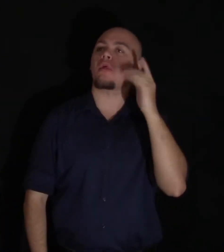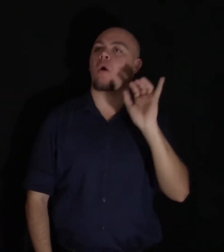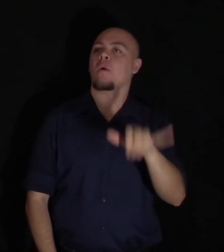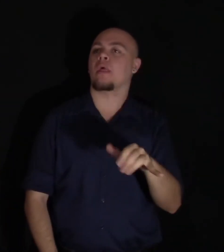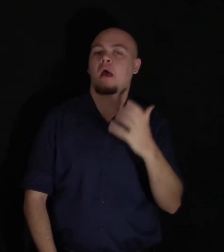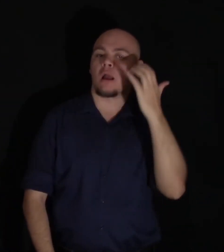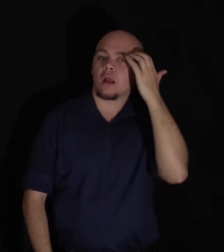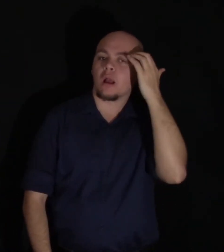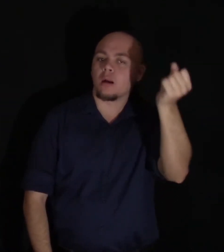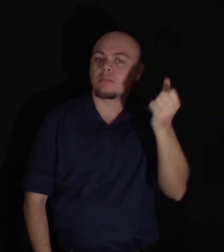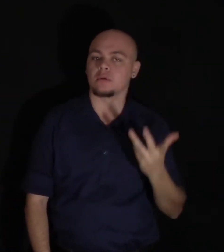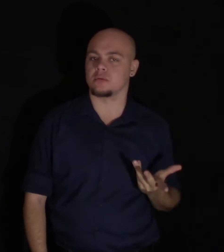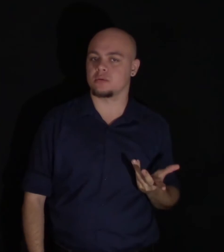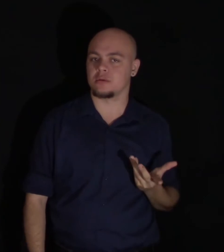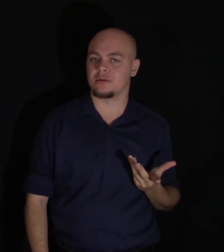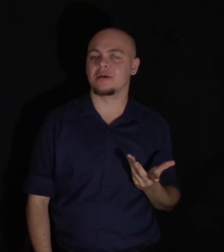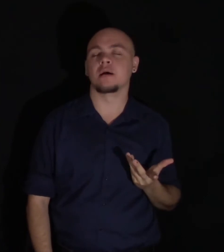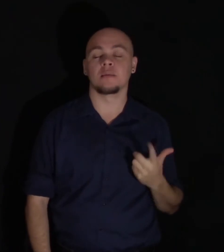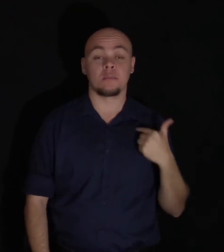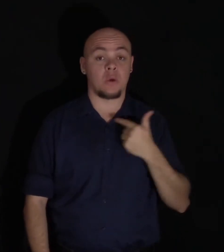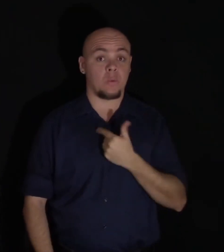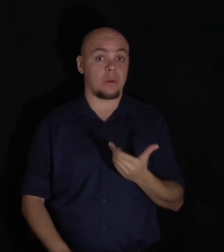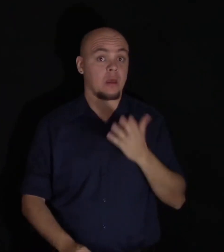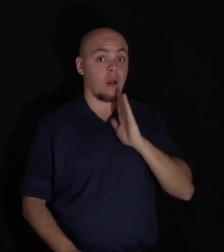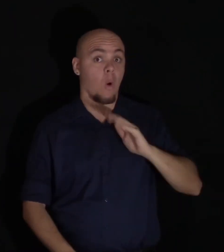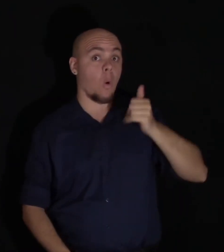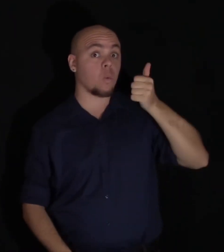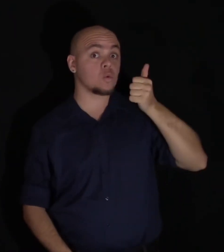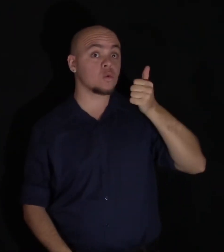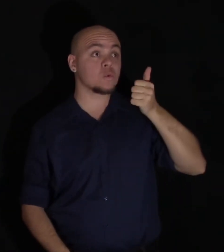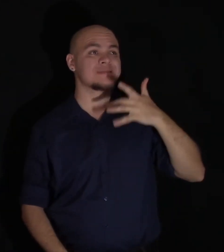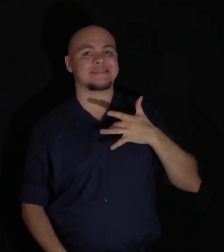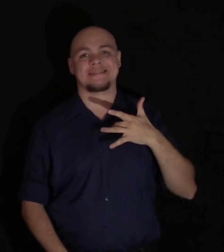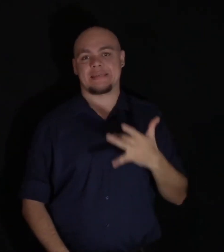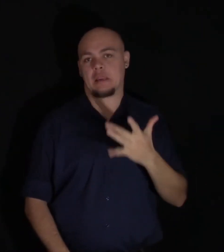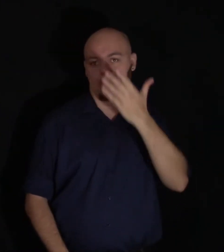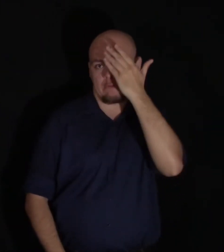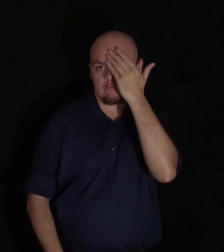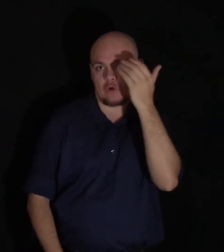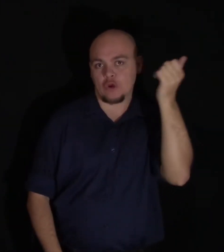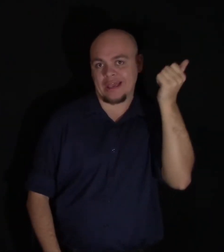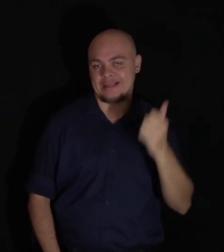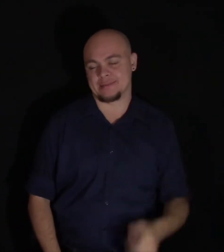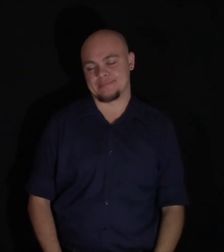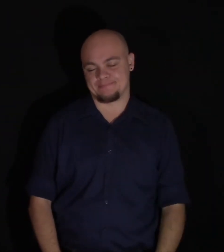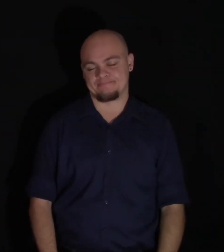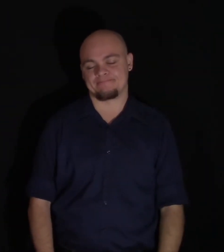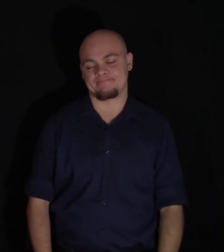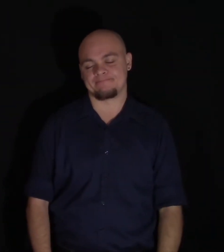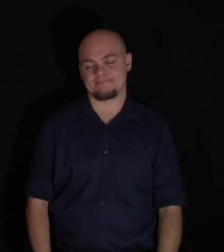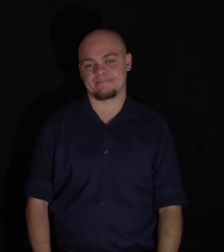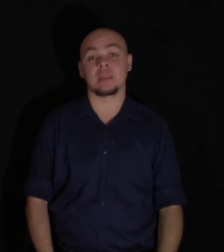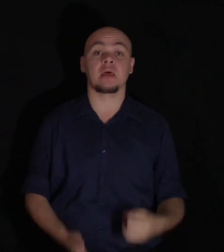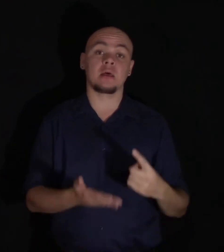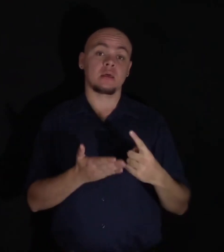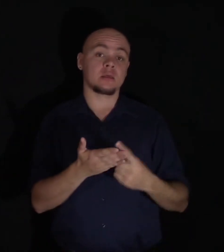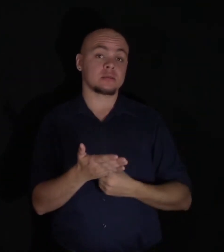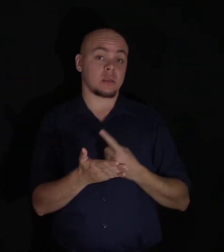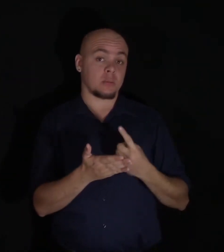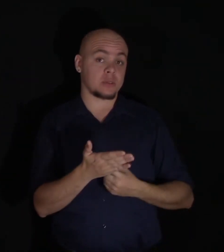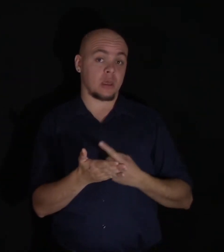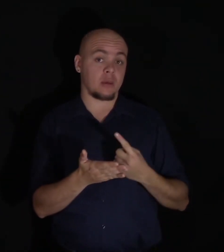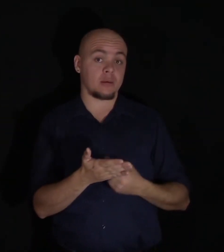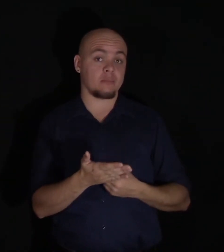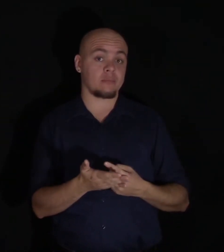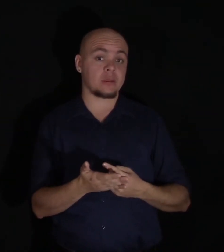common sense. But I think as we get older, we forget. We forget some of those things. And I think sometimes we